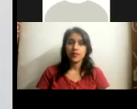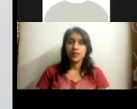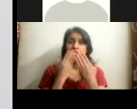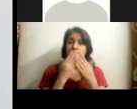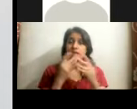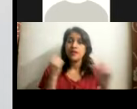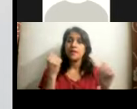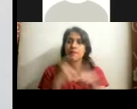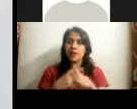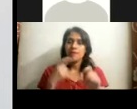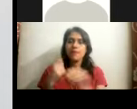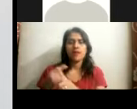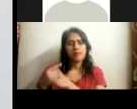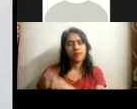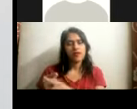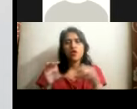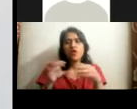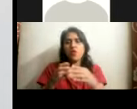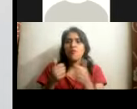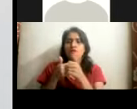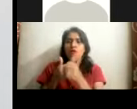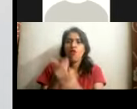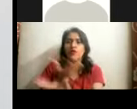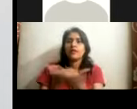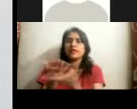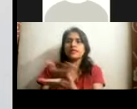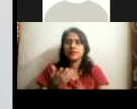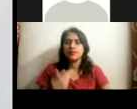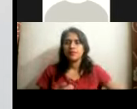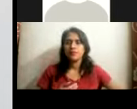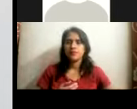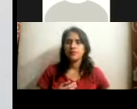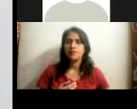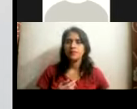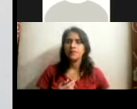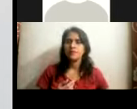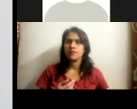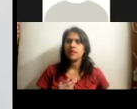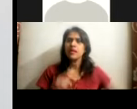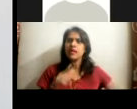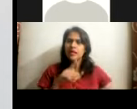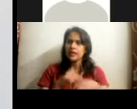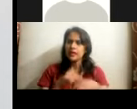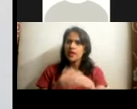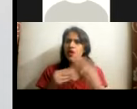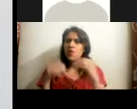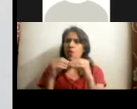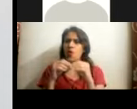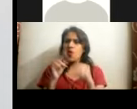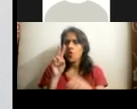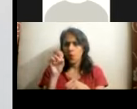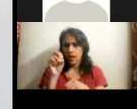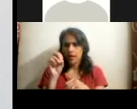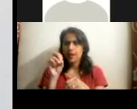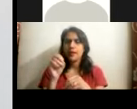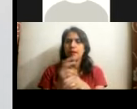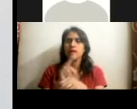they're supposed to discuss. So how much time do we have left? Is it 20 minutes? We have 20 minutes